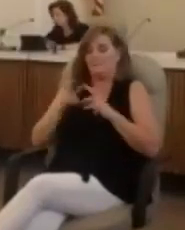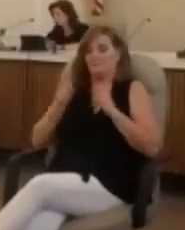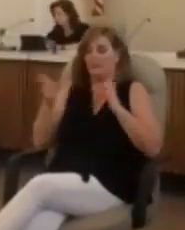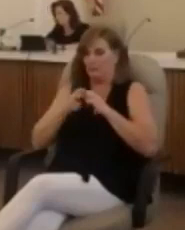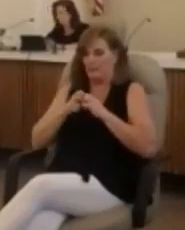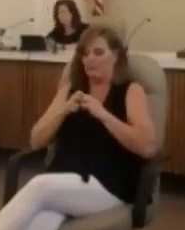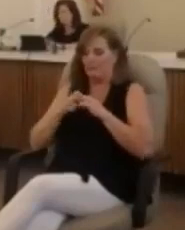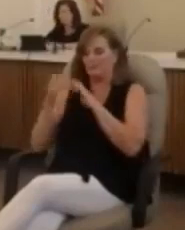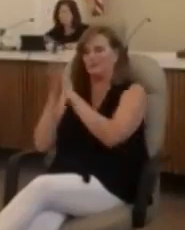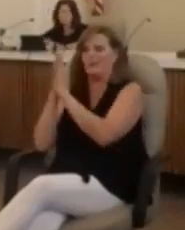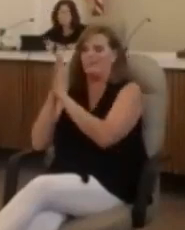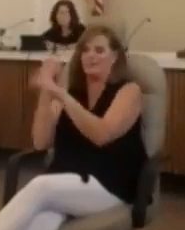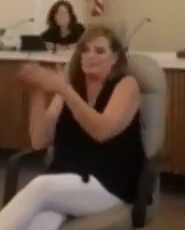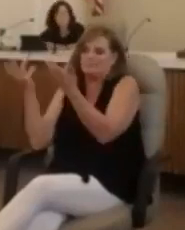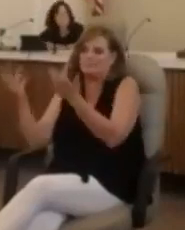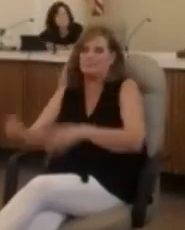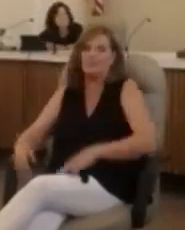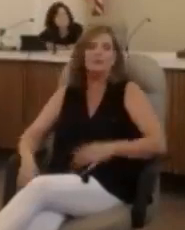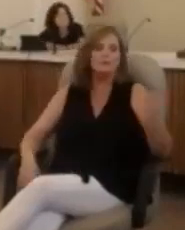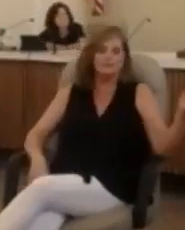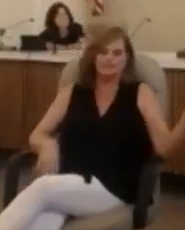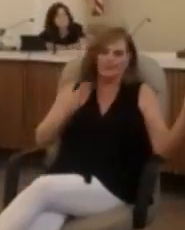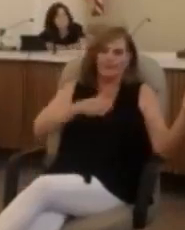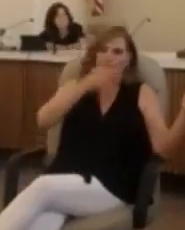As you know, I've brought up many